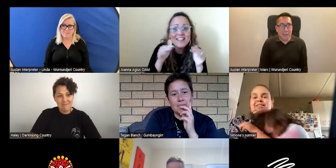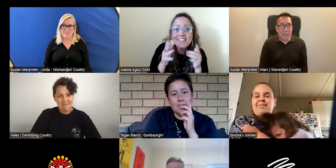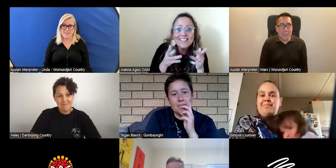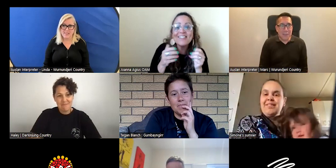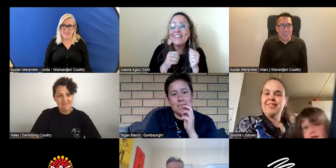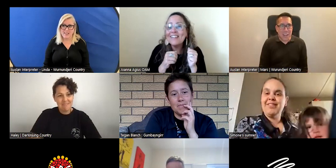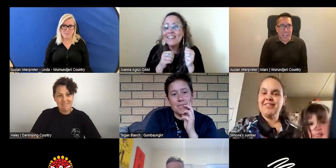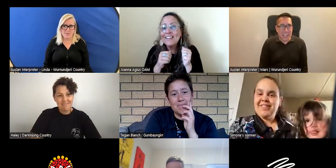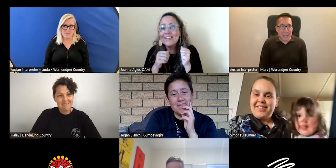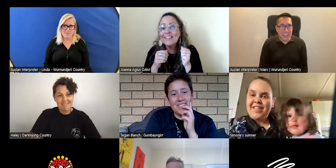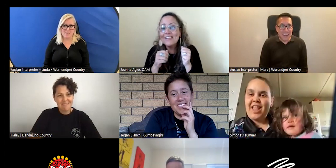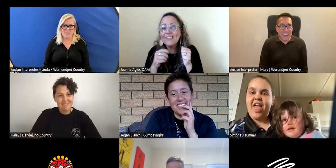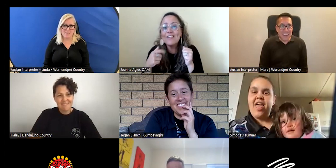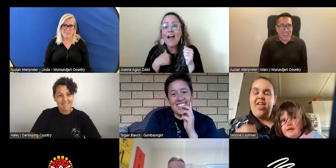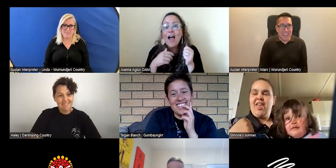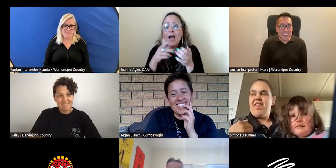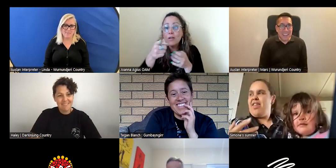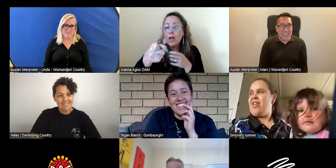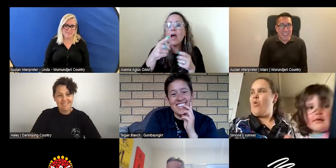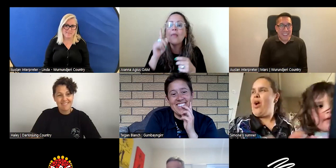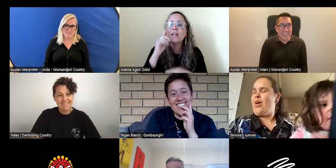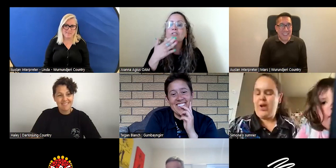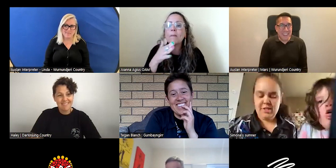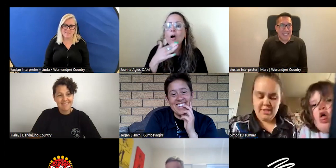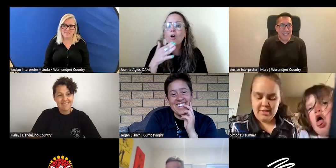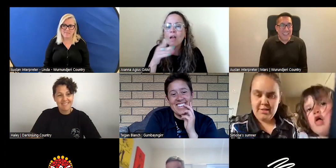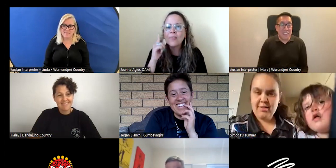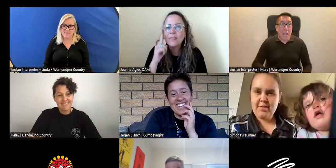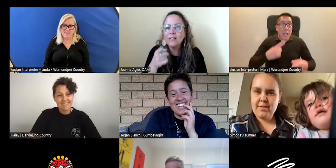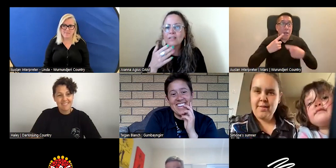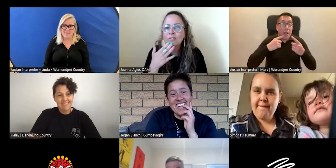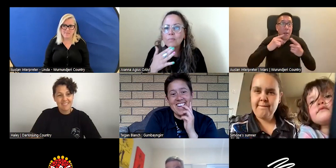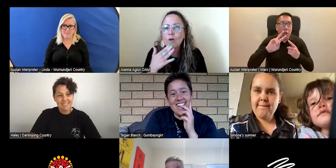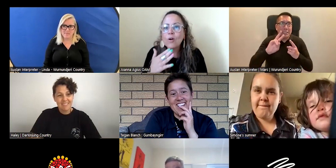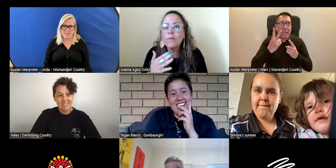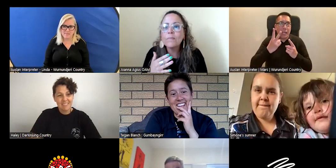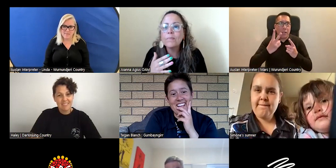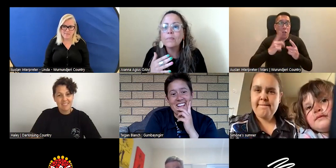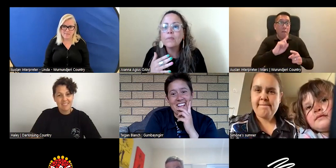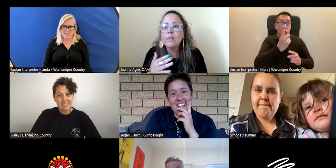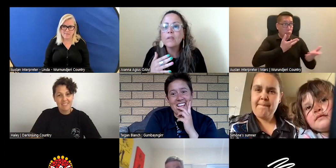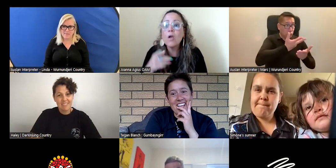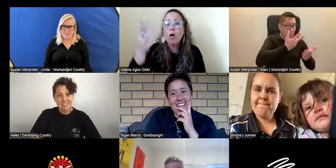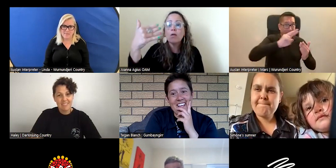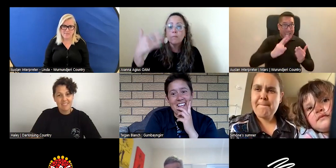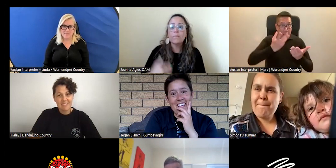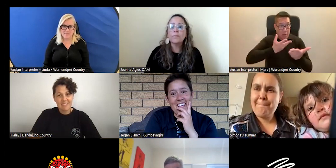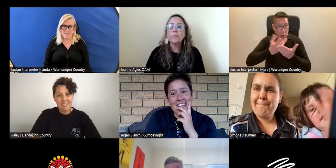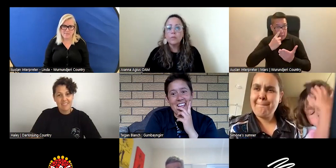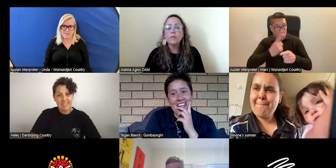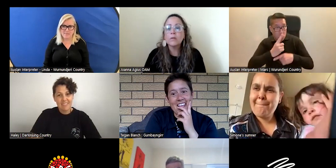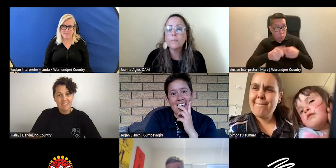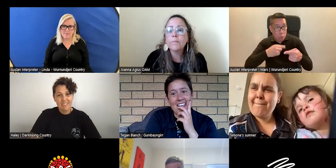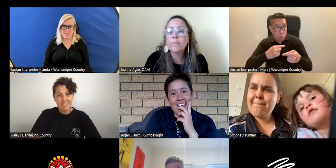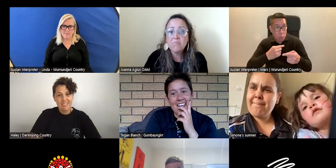No? You're shy. I can share some more stuff around the second round and the legislation and the model,